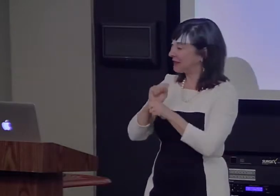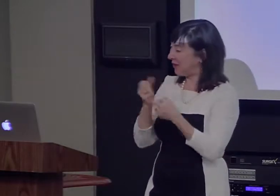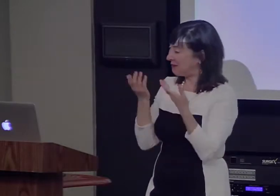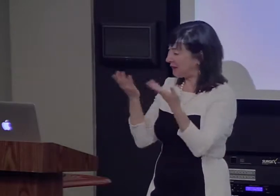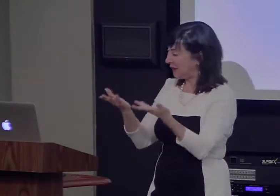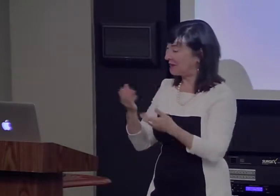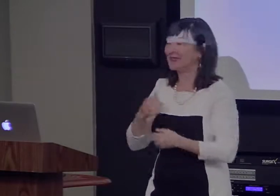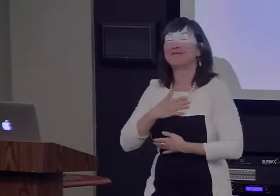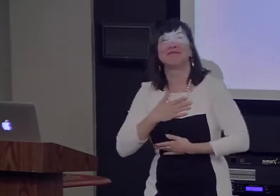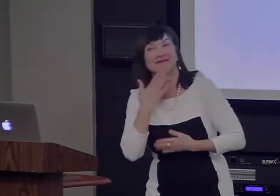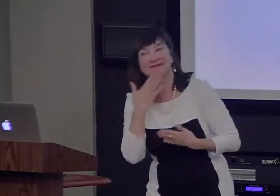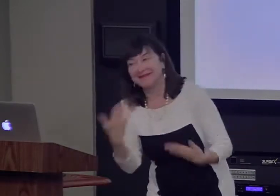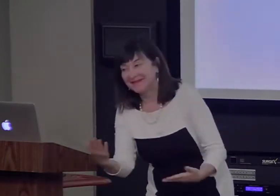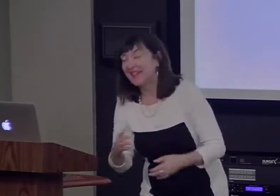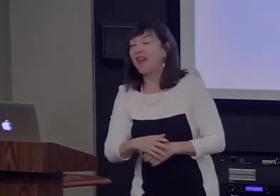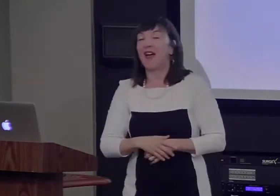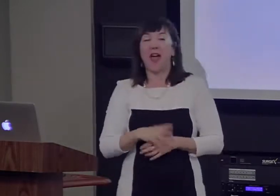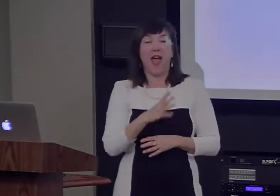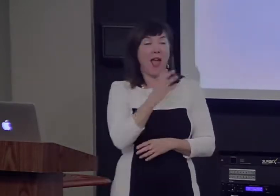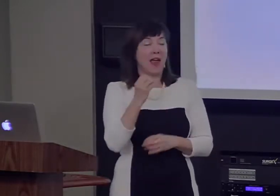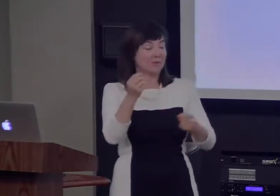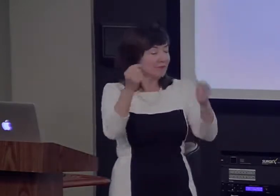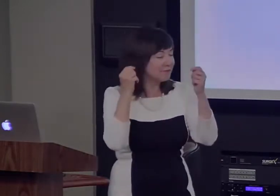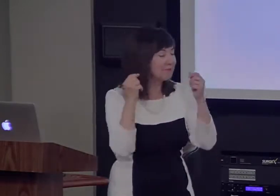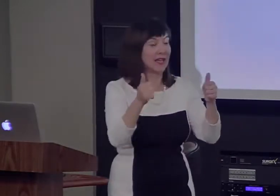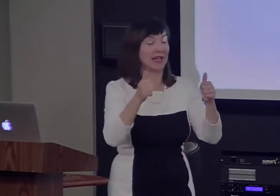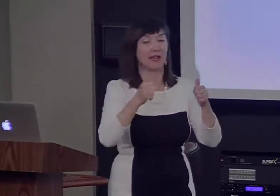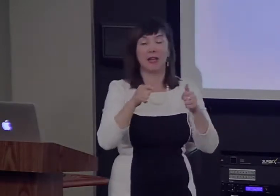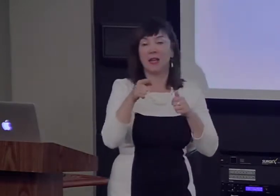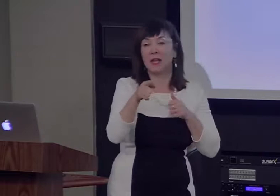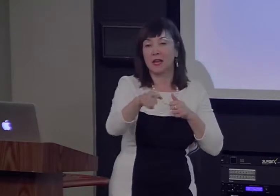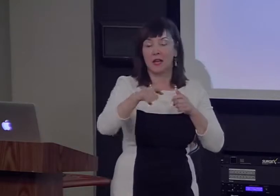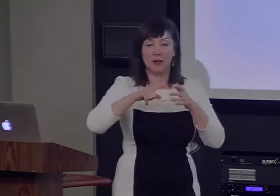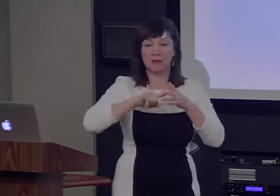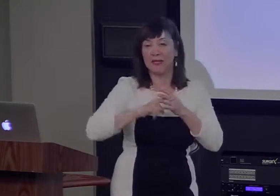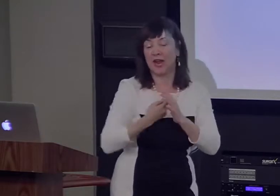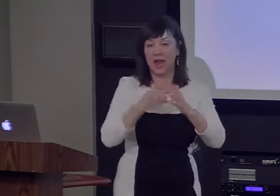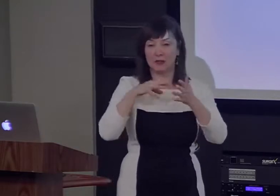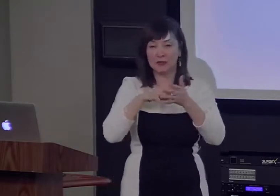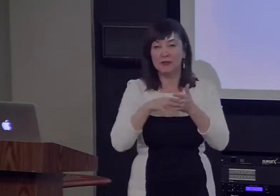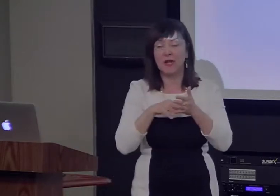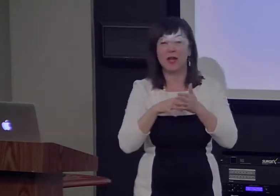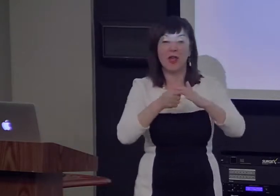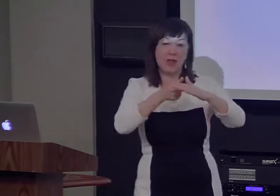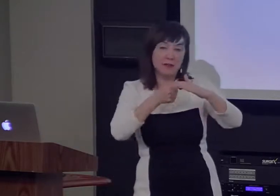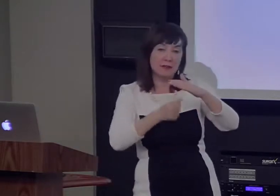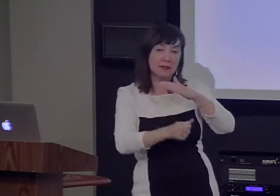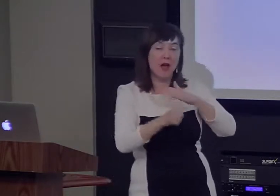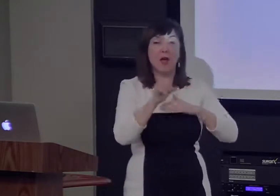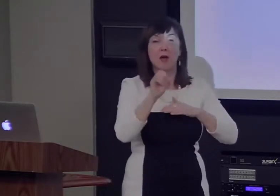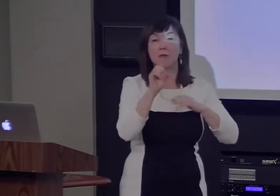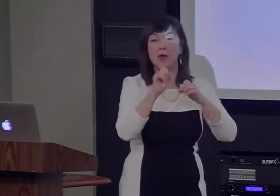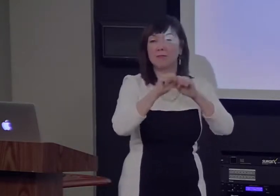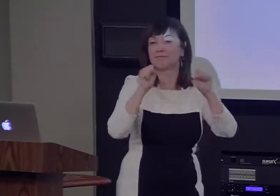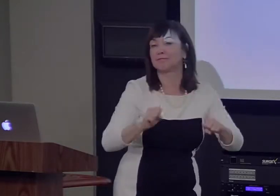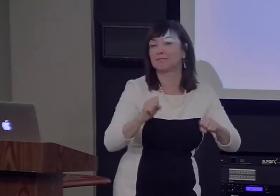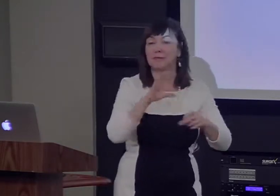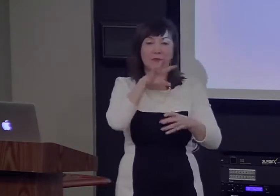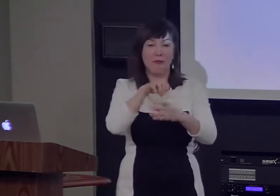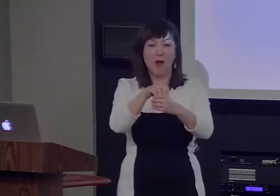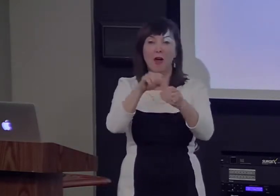He graciously accepted and came, and for that I can never thank him enough. And right off the bat, he began to study